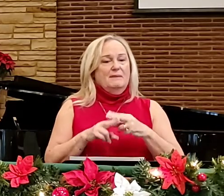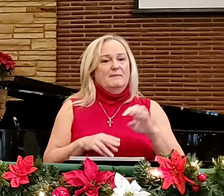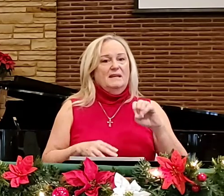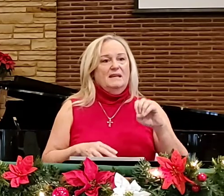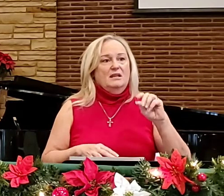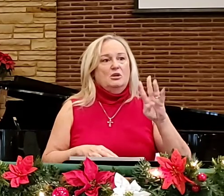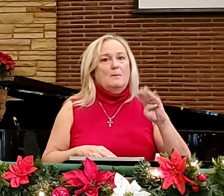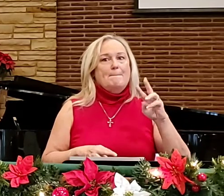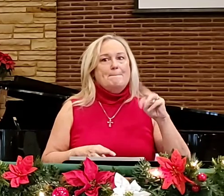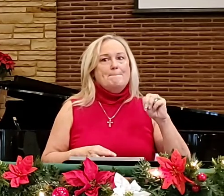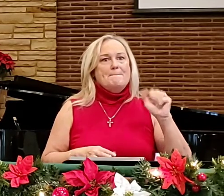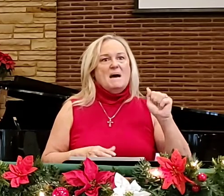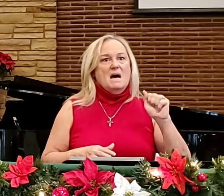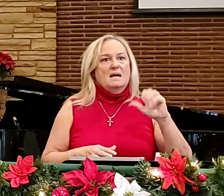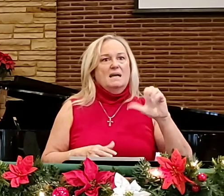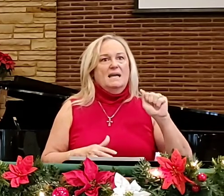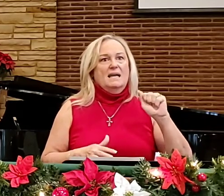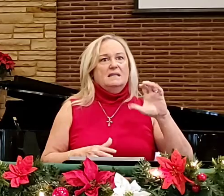It